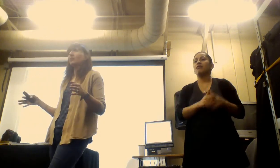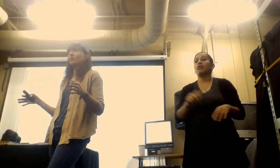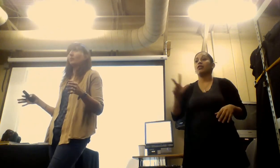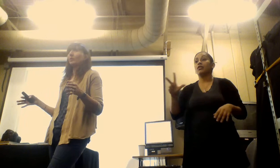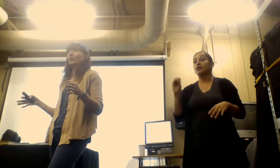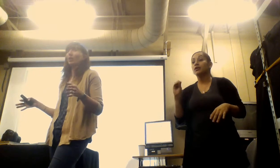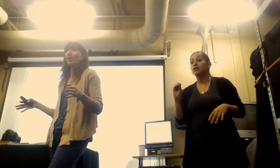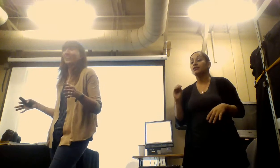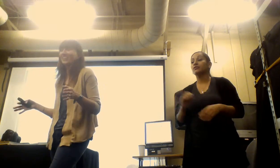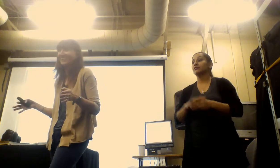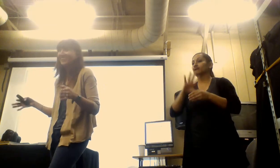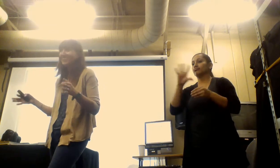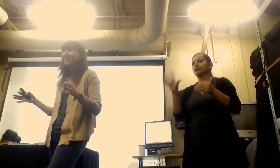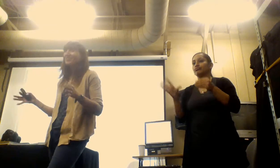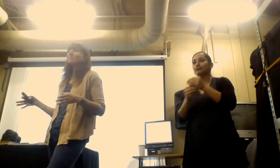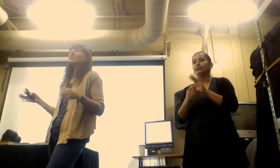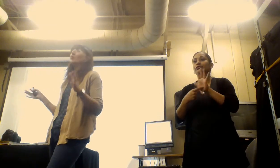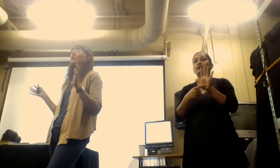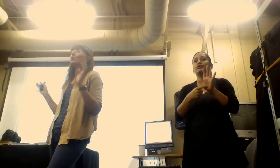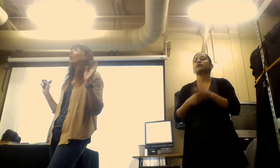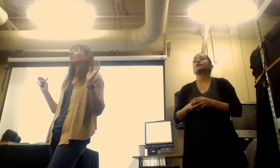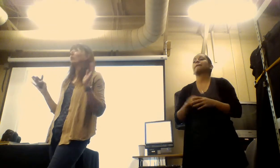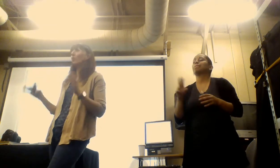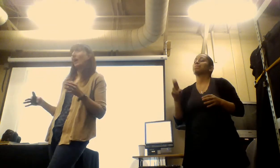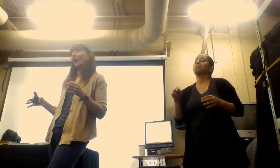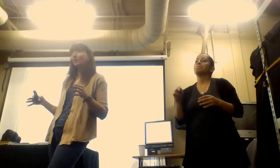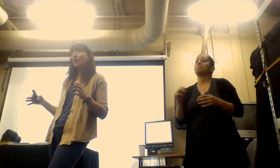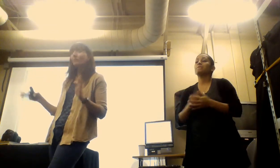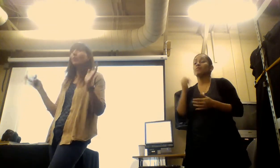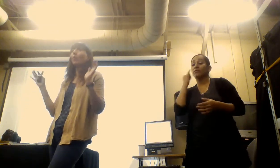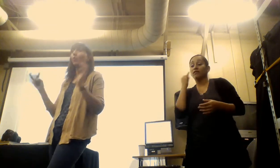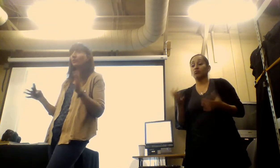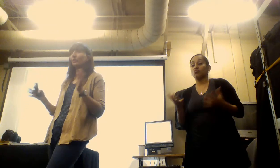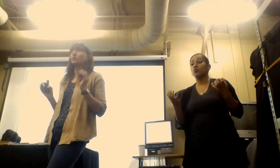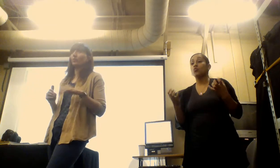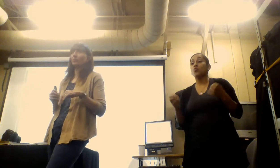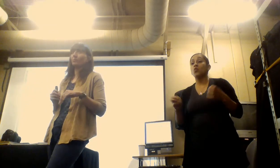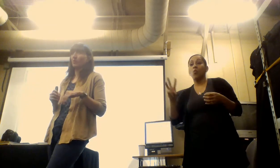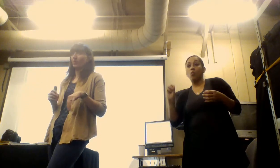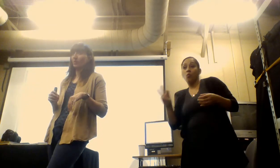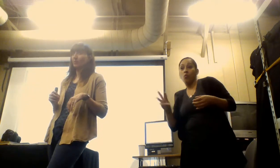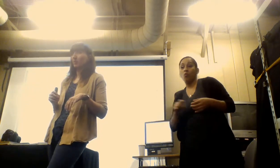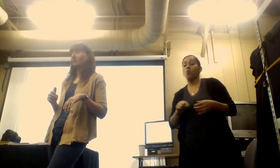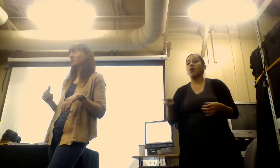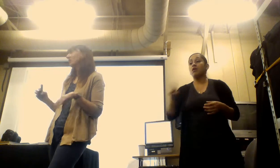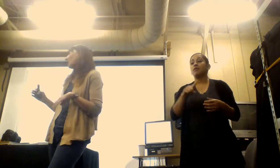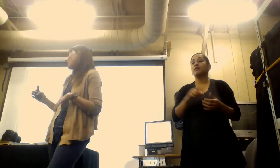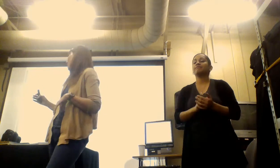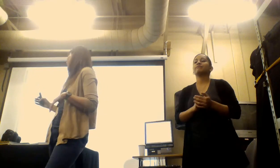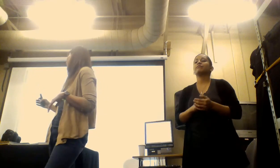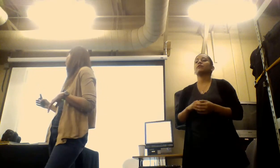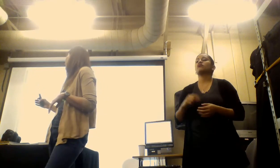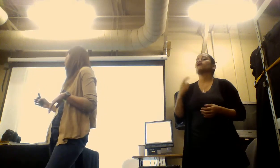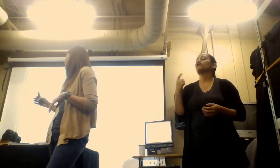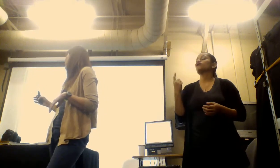30 of them are really good. So if you want to wow them, only show them the 30 images.